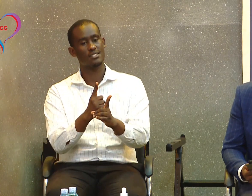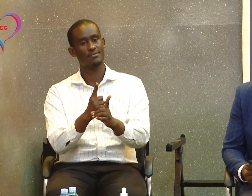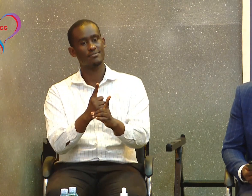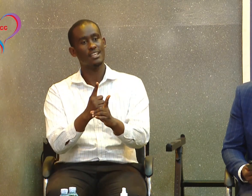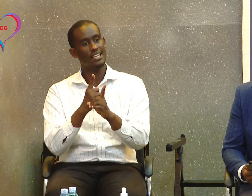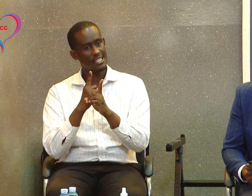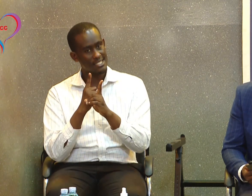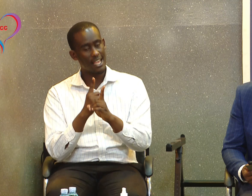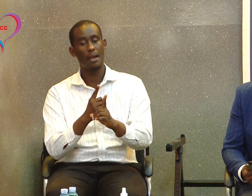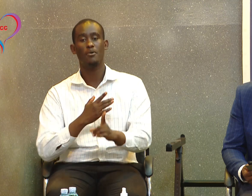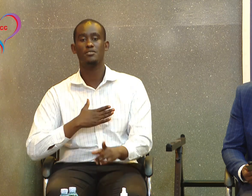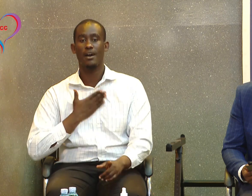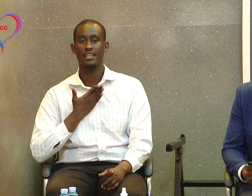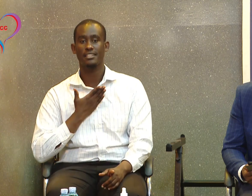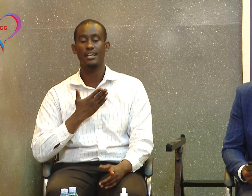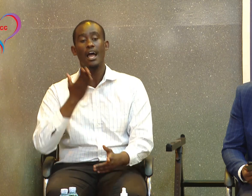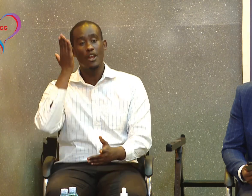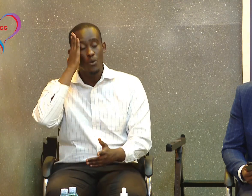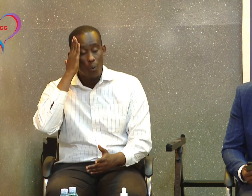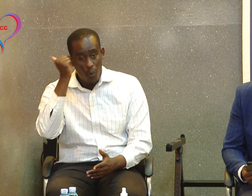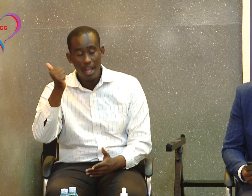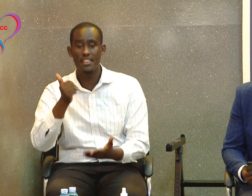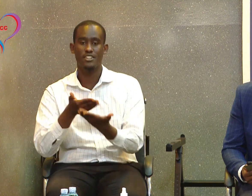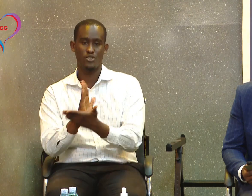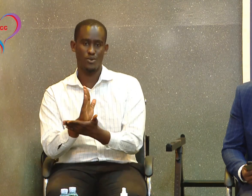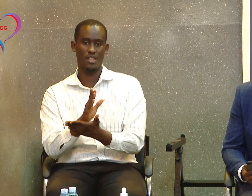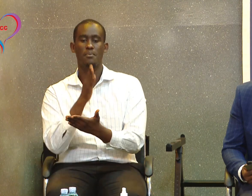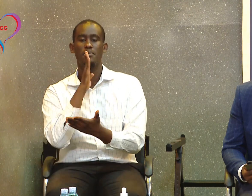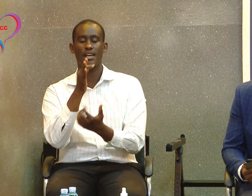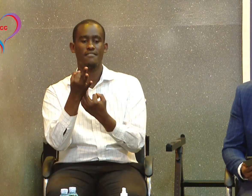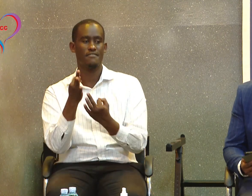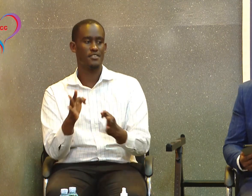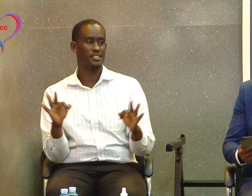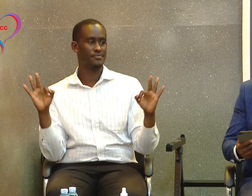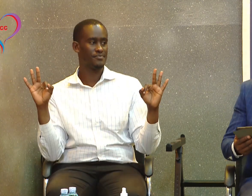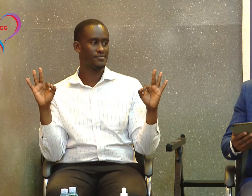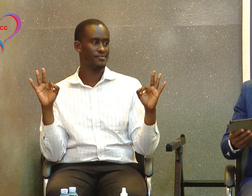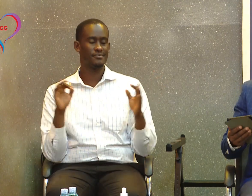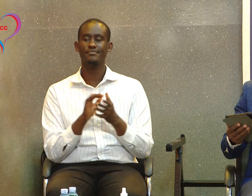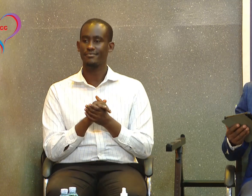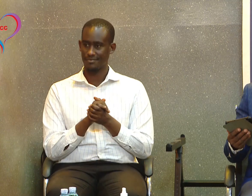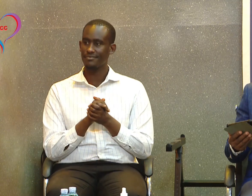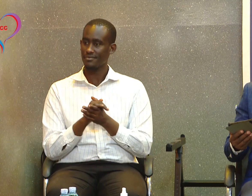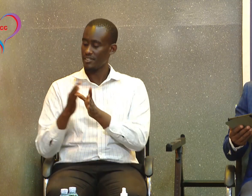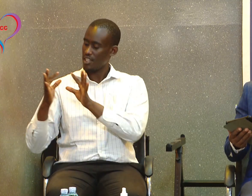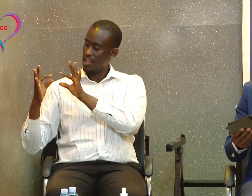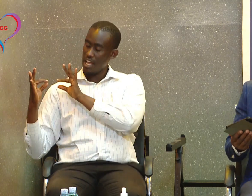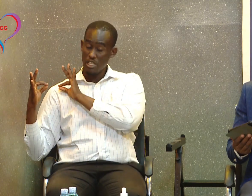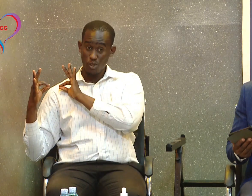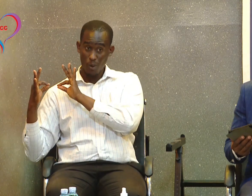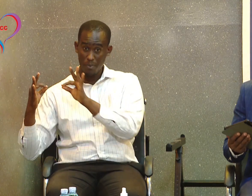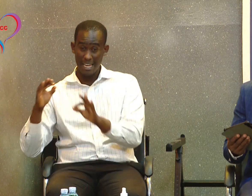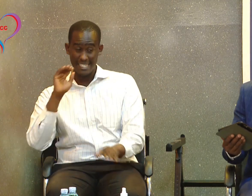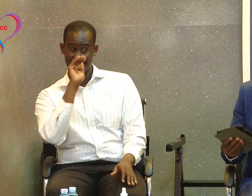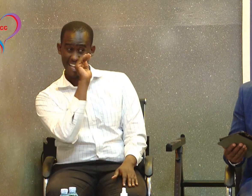muneyongera mu kigambo kyange mulimanya amazima n'amazima gali bafuula ab'eddembe. So he was asking the right question. What is